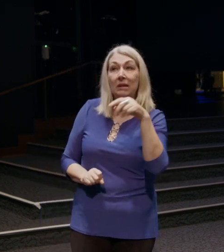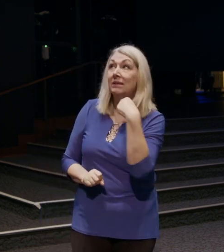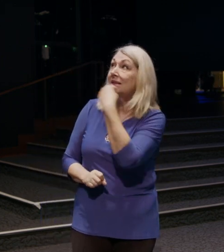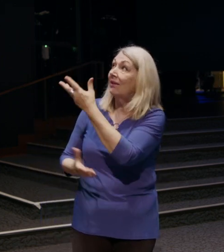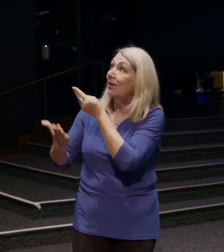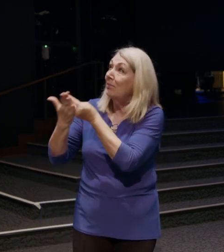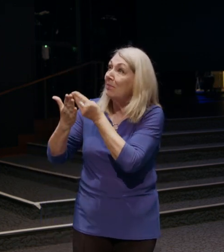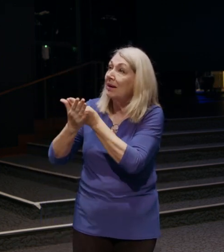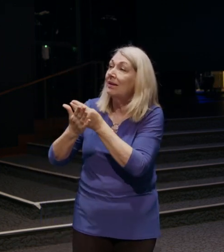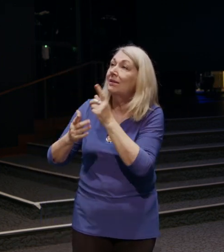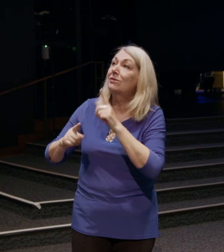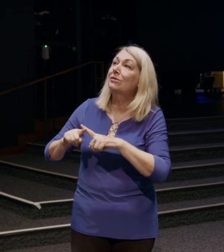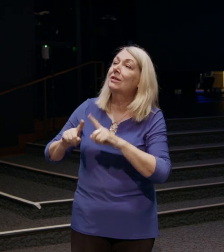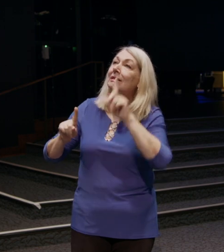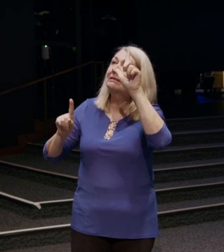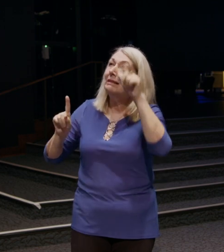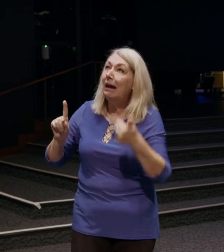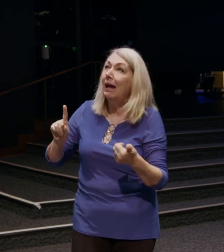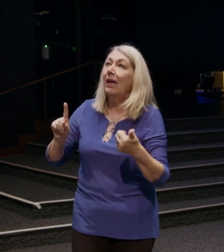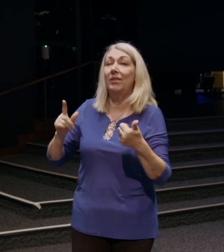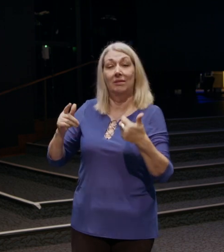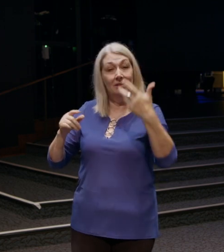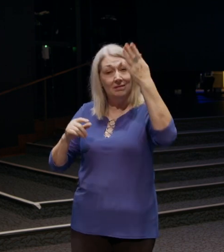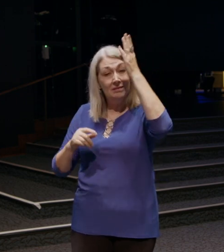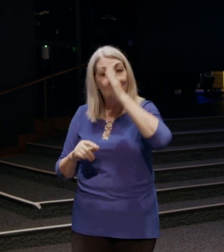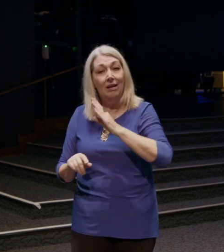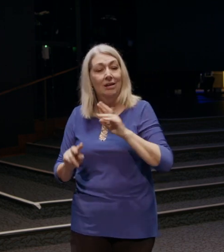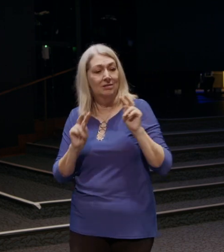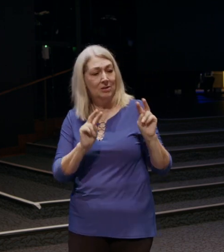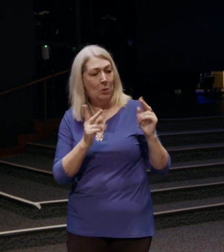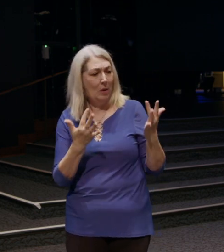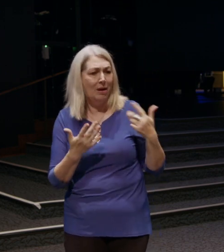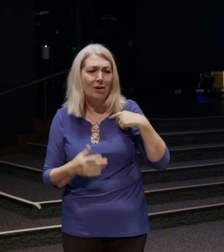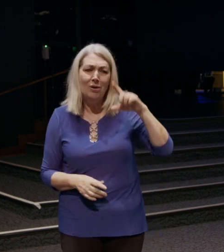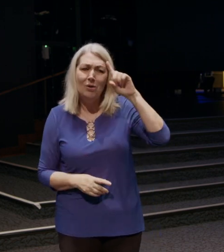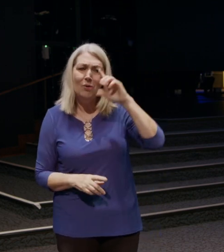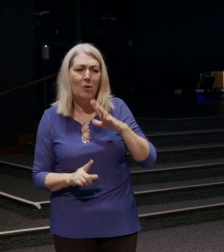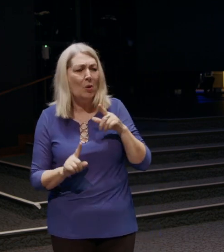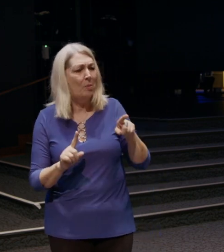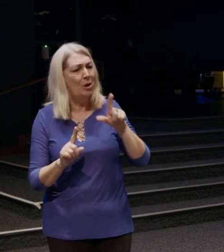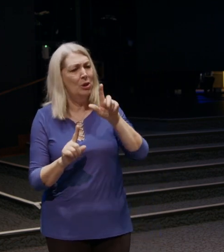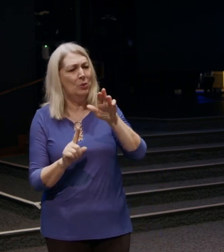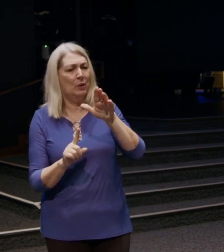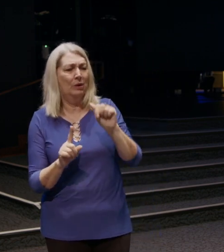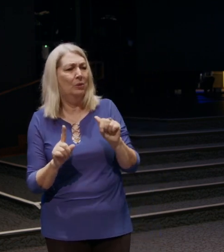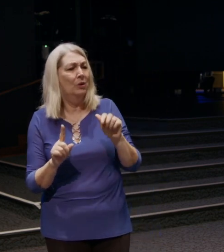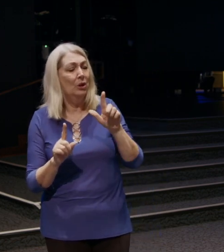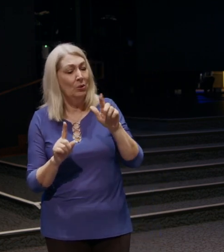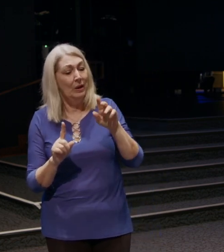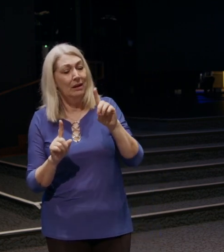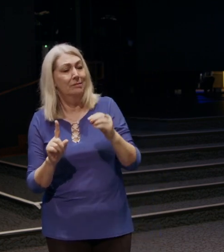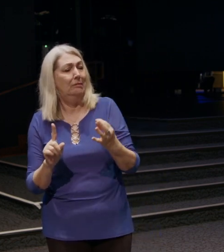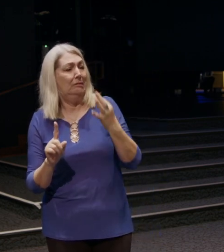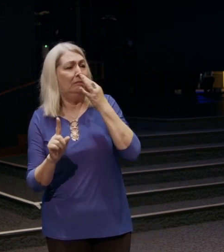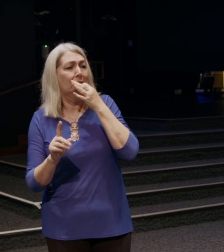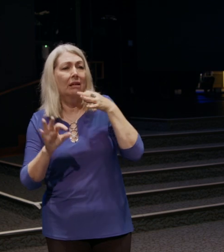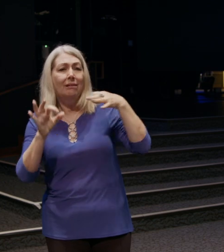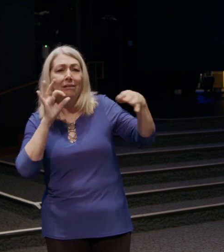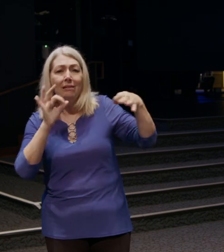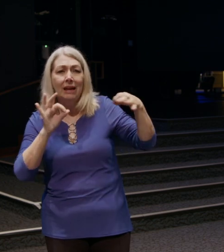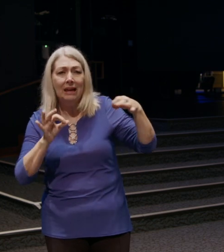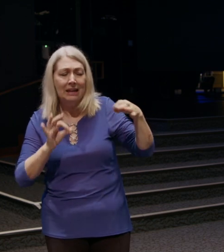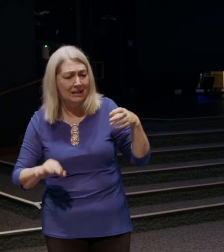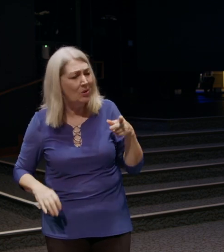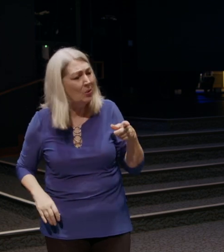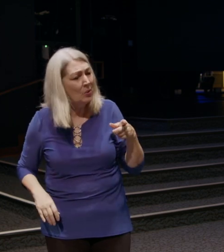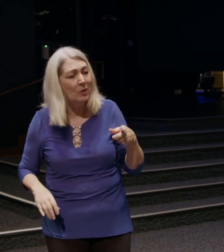work? Is God really waiting on my wisdom? Oh, I hope Licato cracks the code on that doctrine and explains it, because I don't,